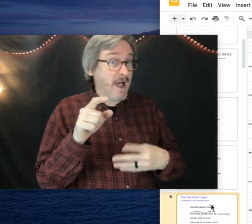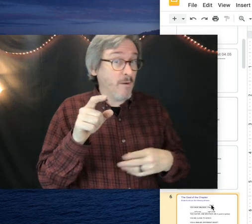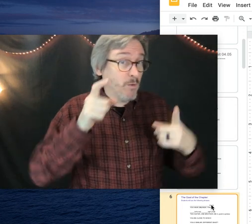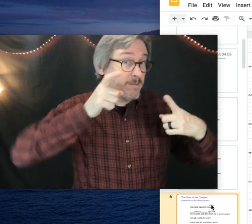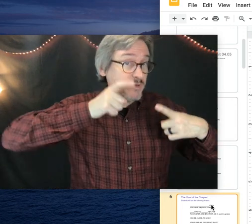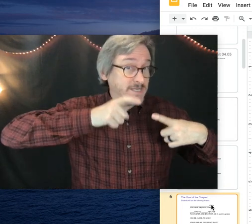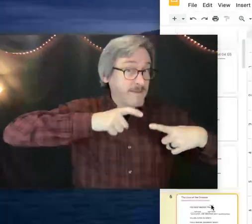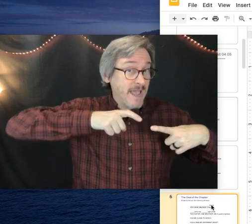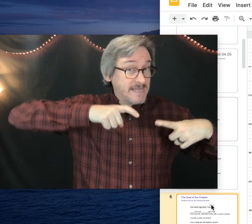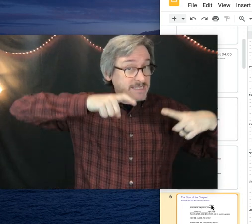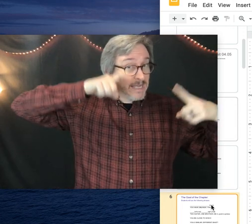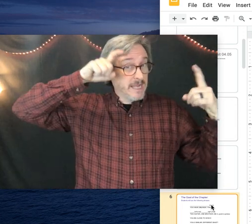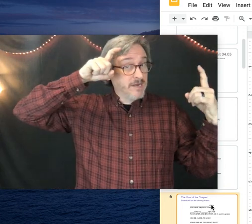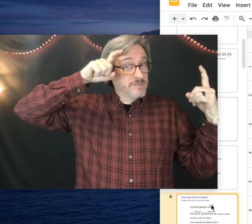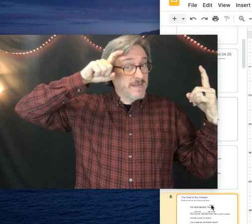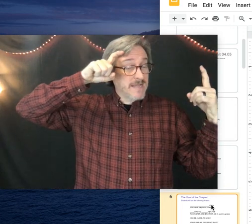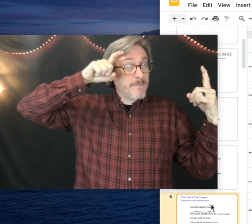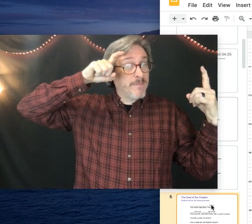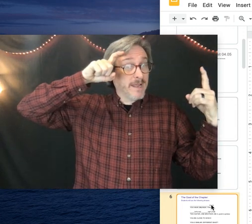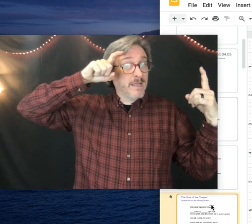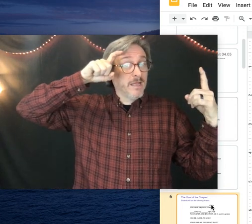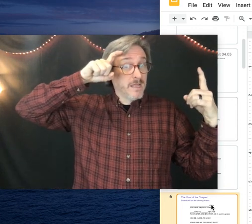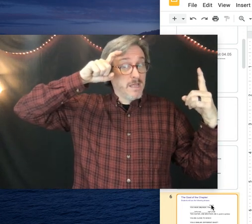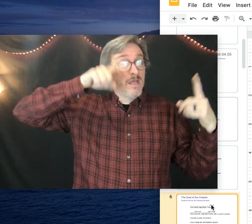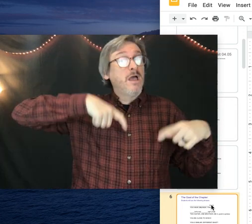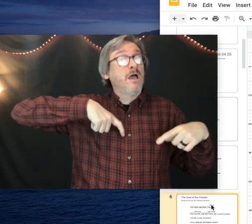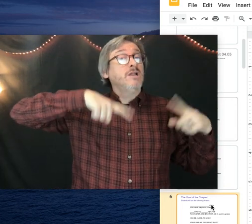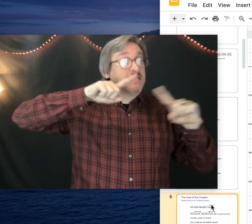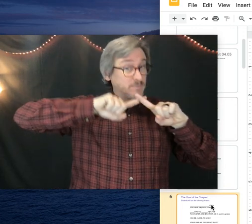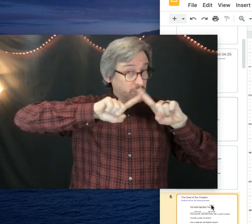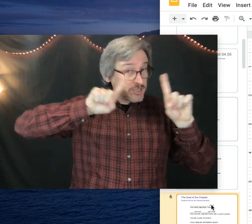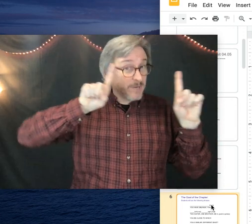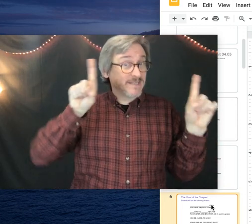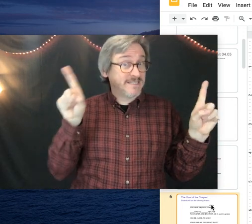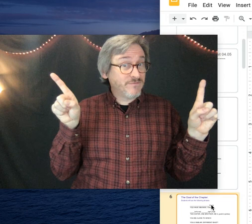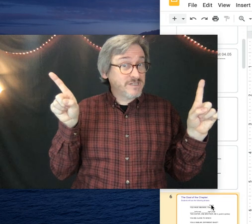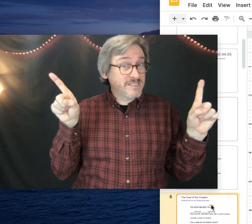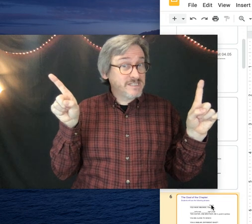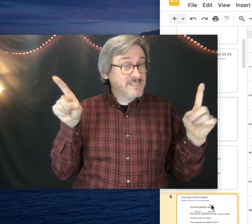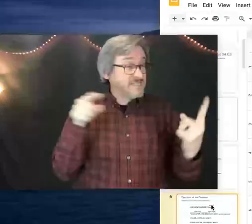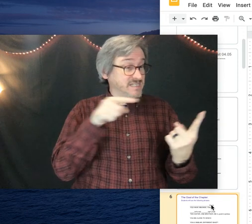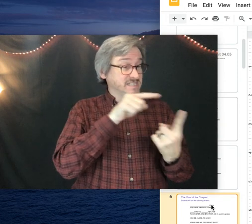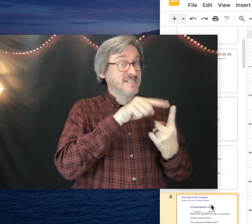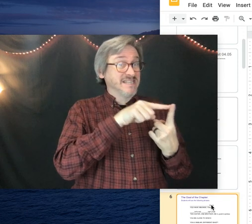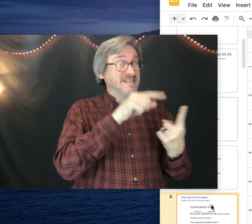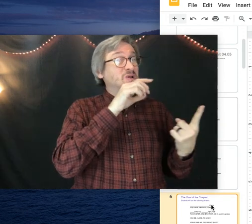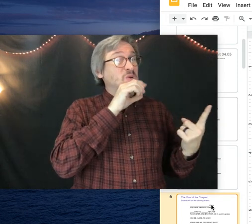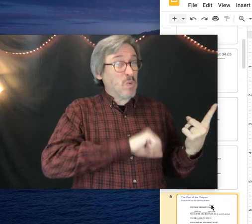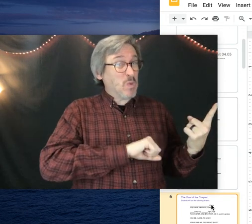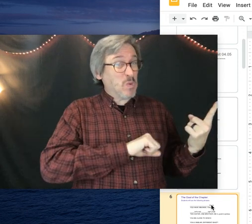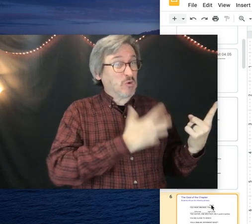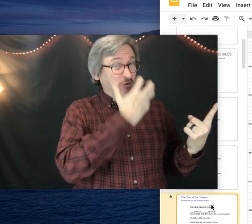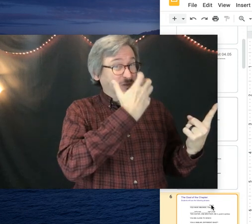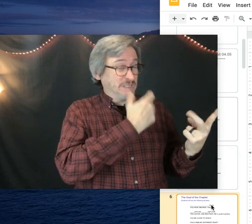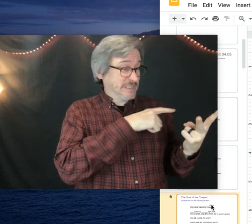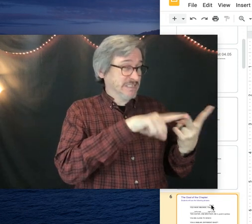So what I'm doing is I'm asking, here's my topic. We're going to talk about the differences.